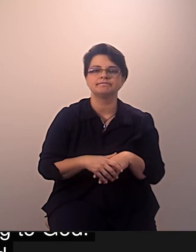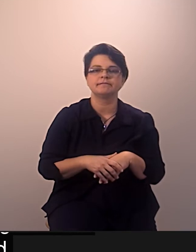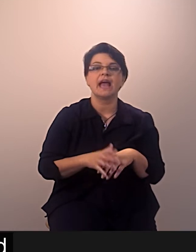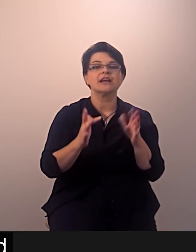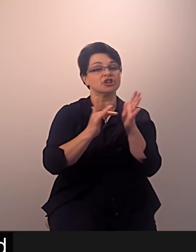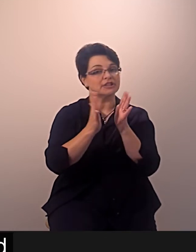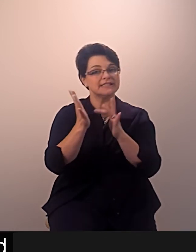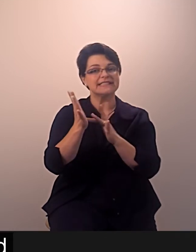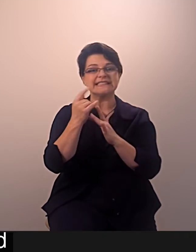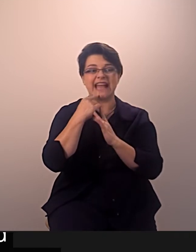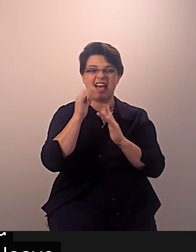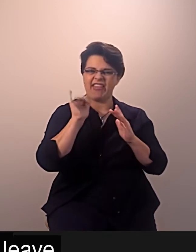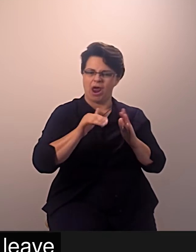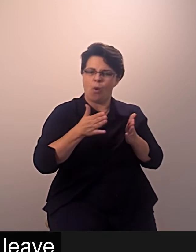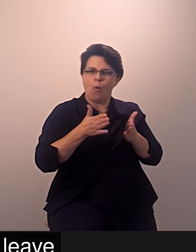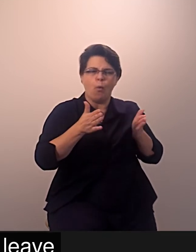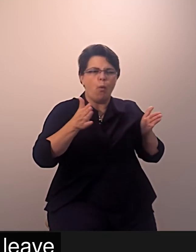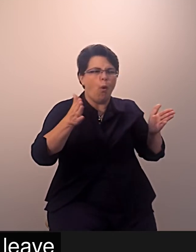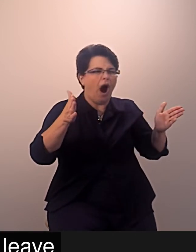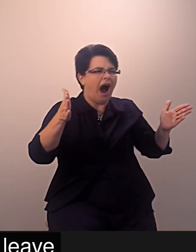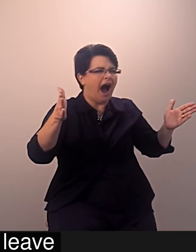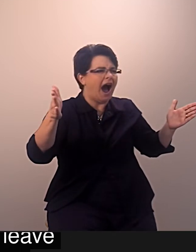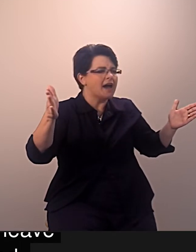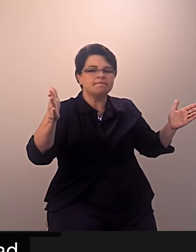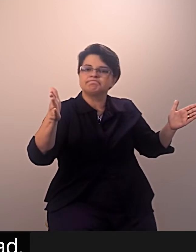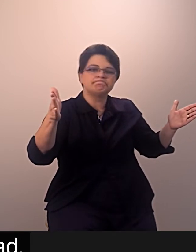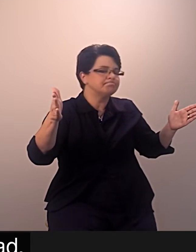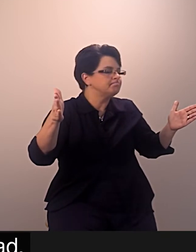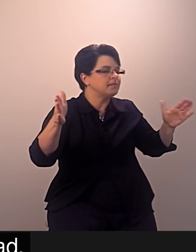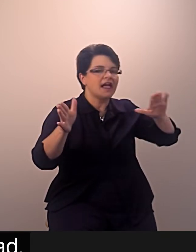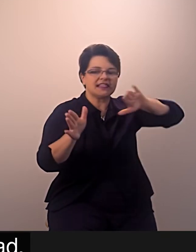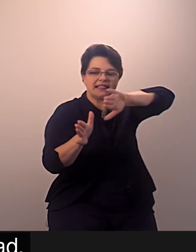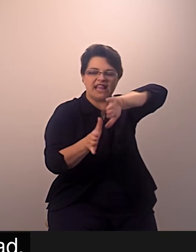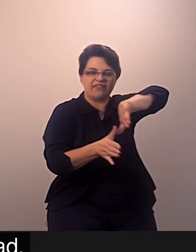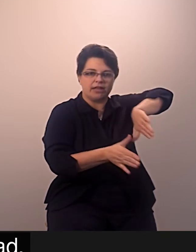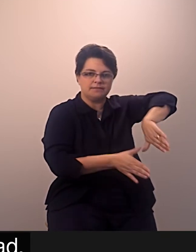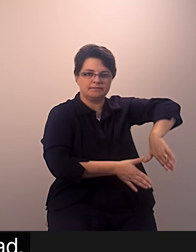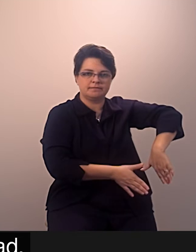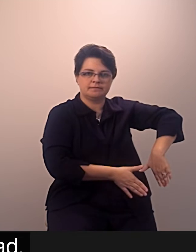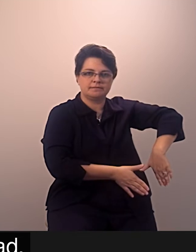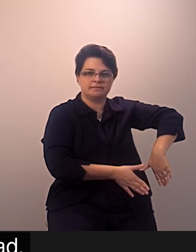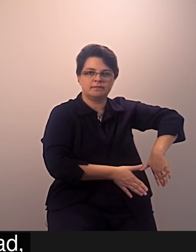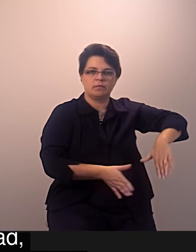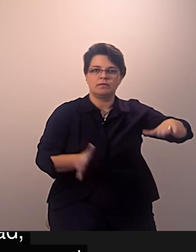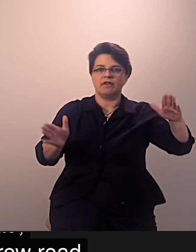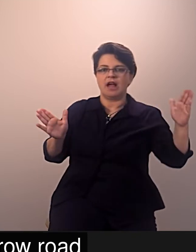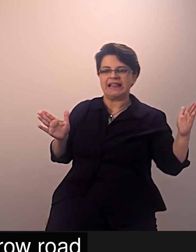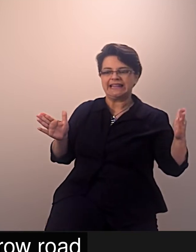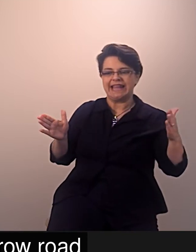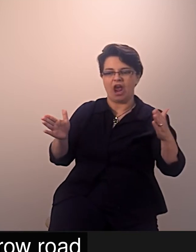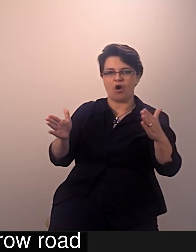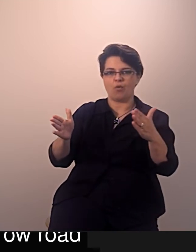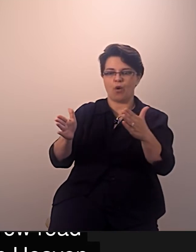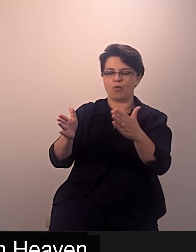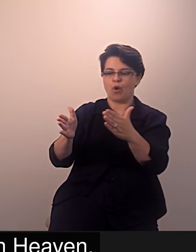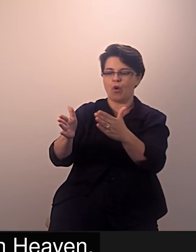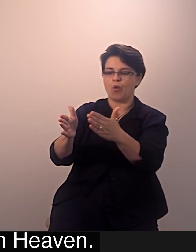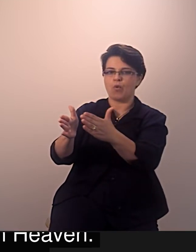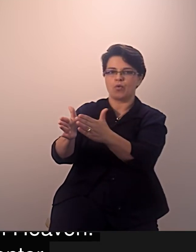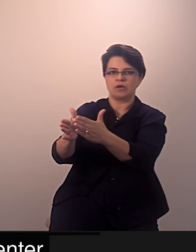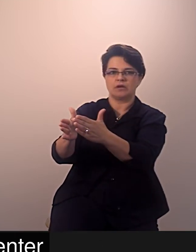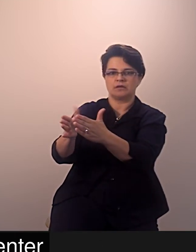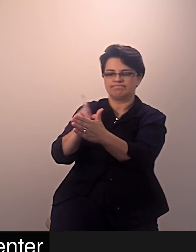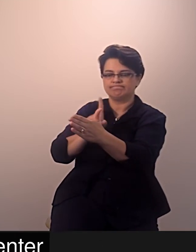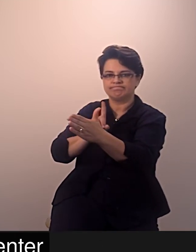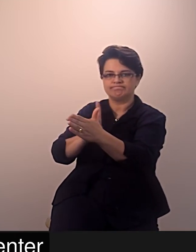should leave the wide road and enter the narrow road that leads to God in heaven. We can only enter the